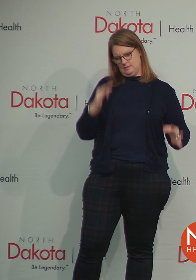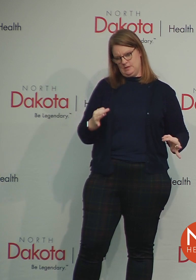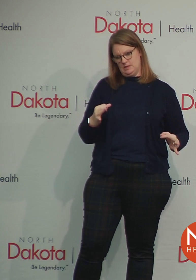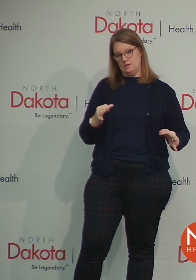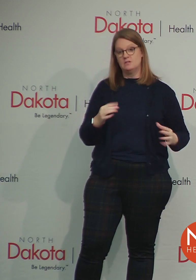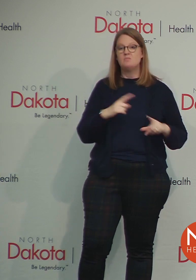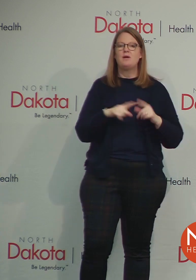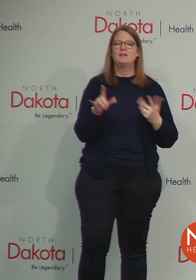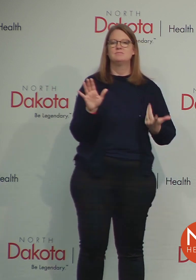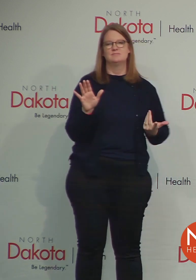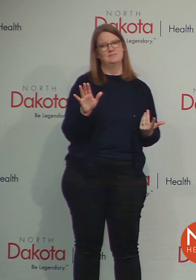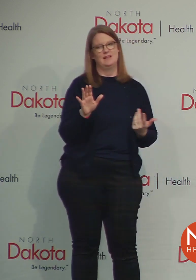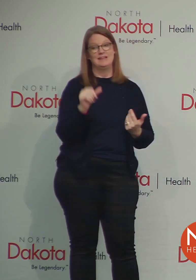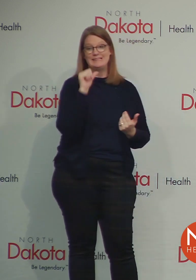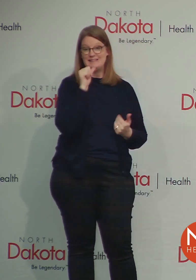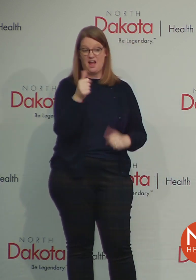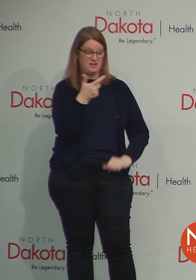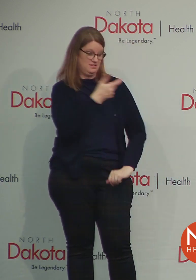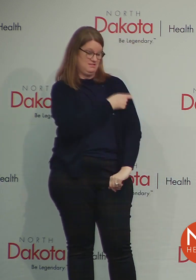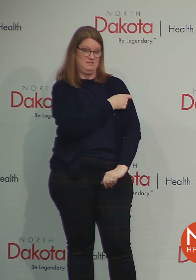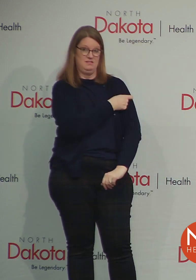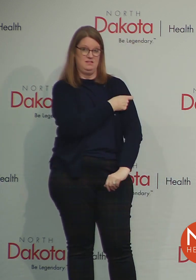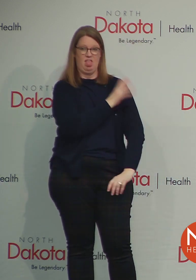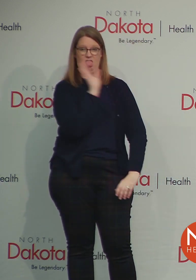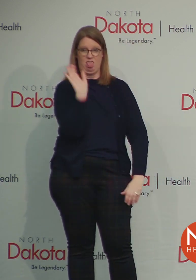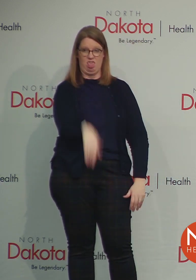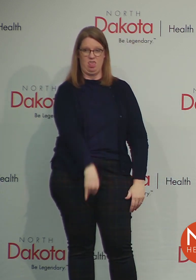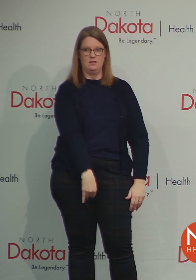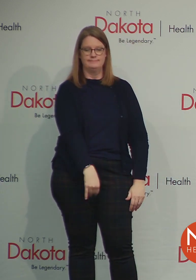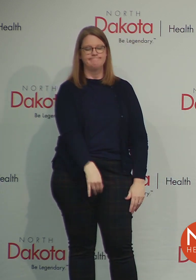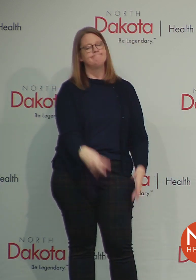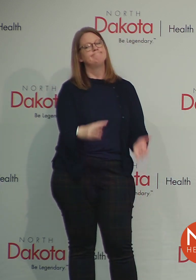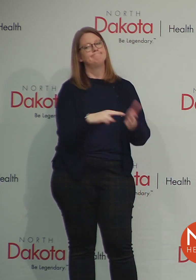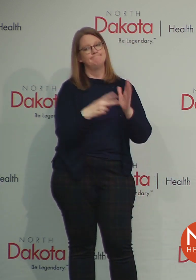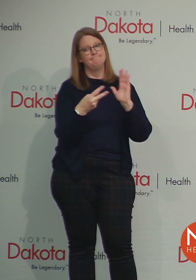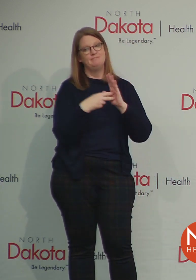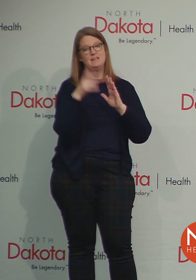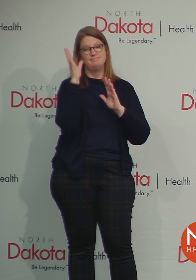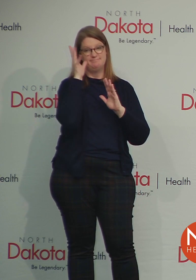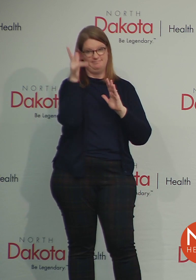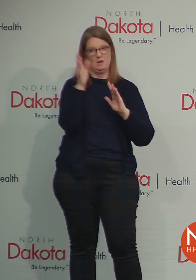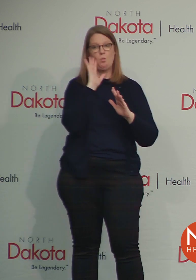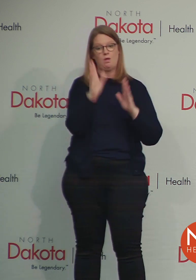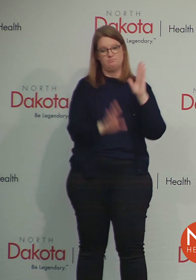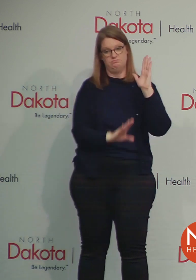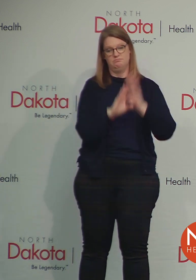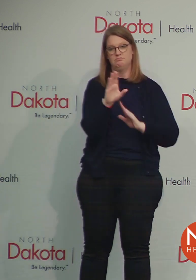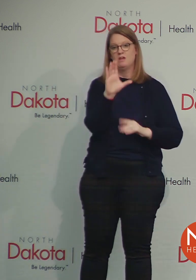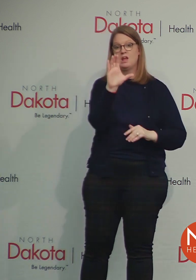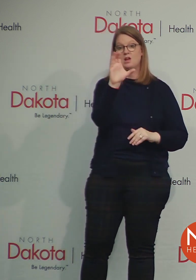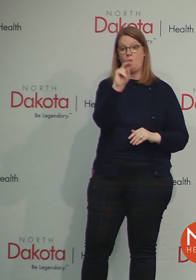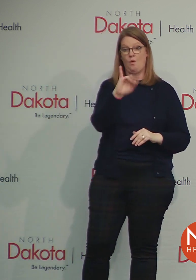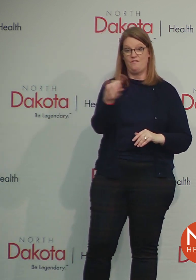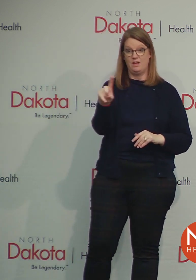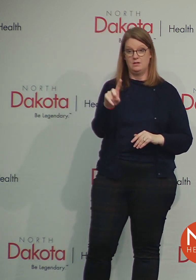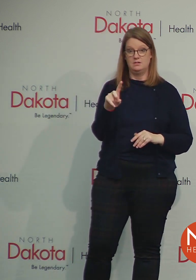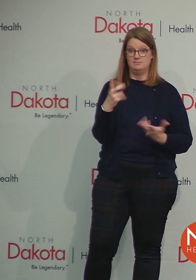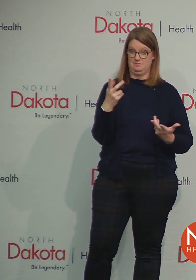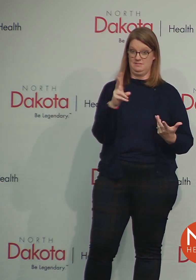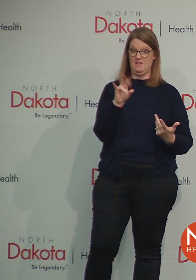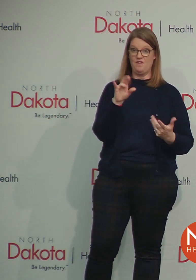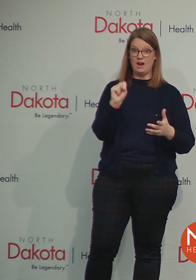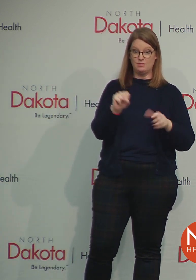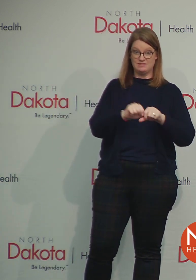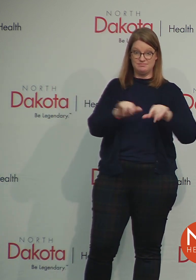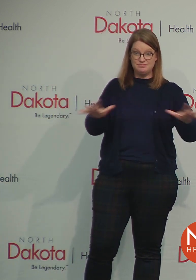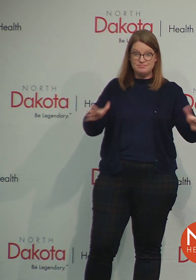be vaccinated is likely a decision to someday develop COVID disease. I mean, this virus isn't going to stop. The only way